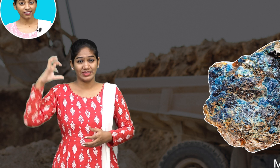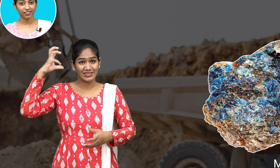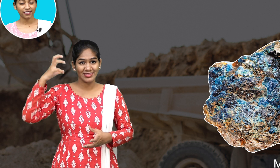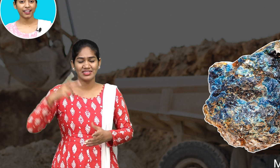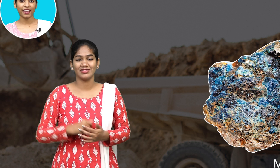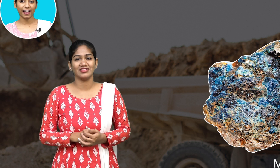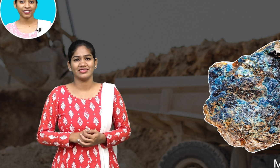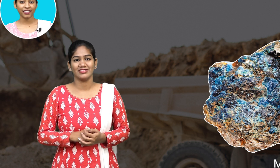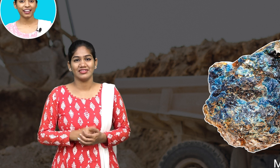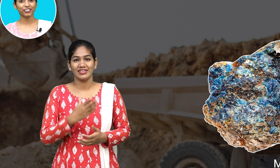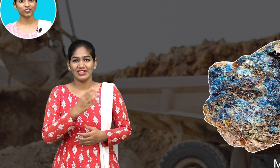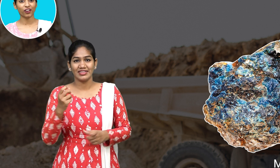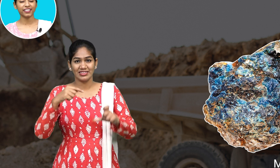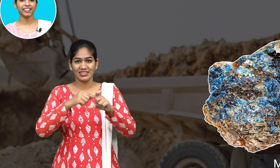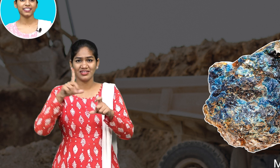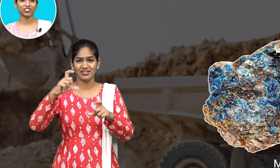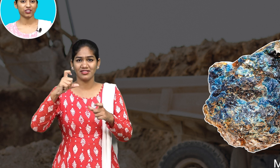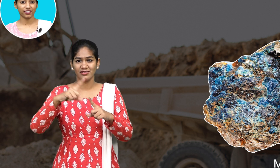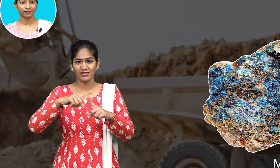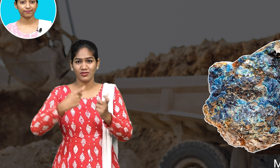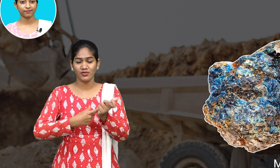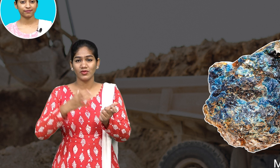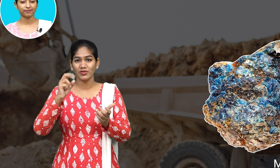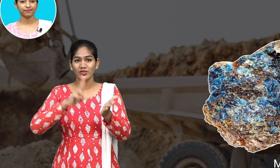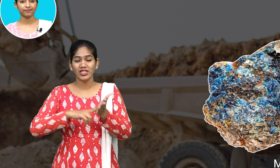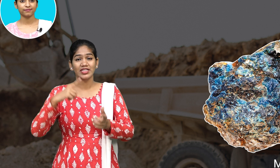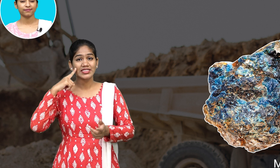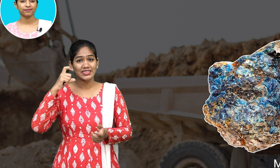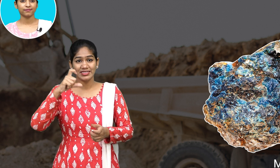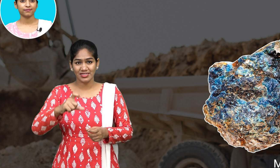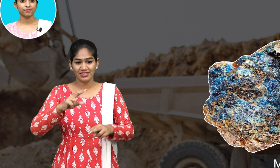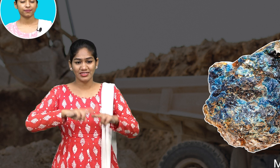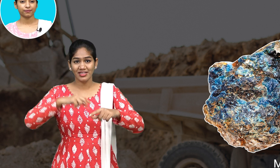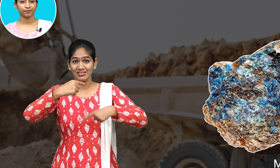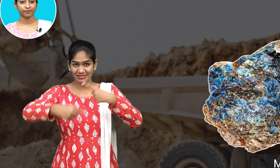electrical and electronic industry.